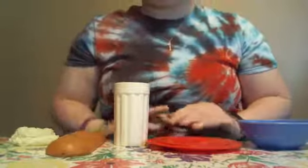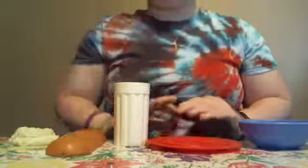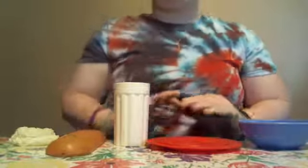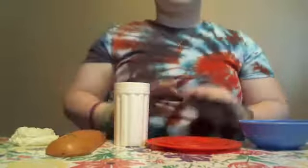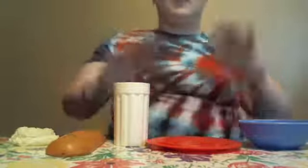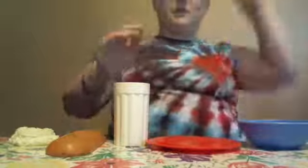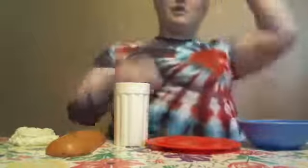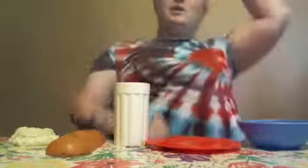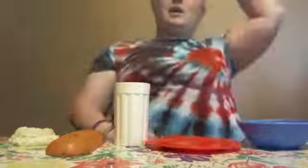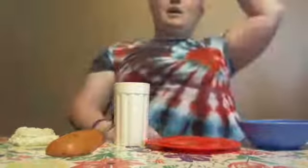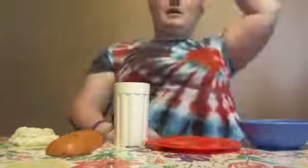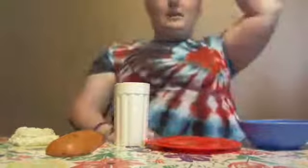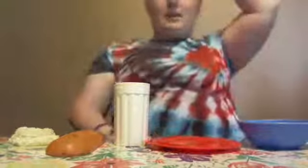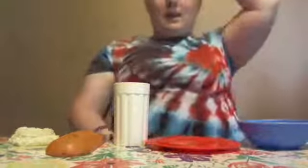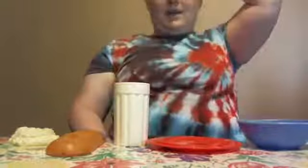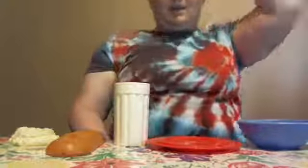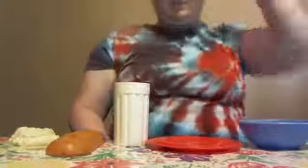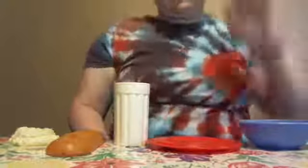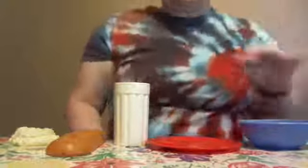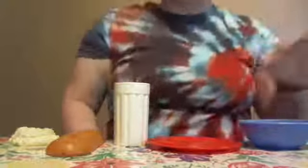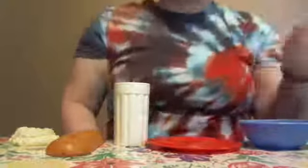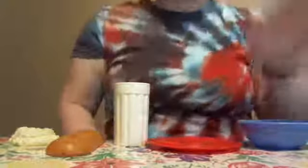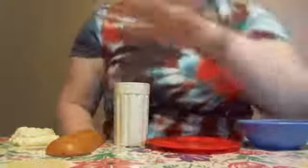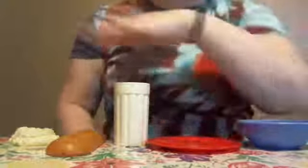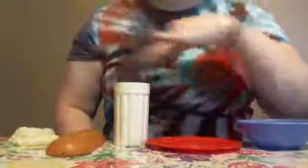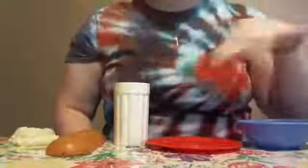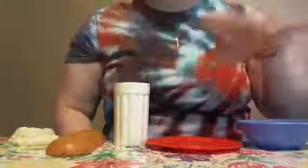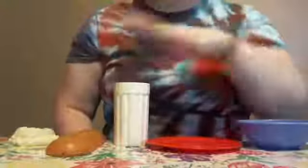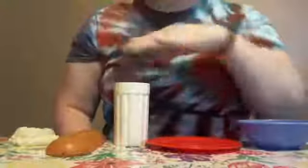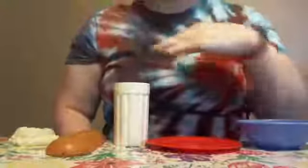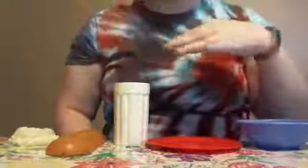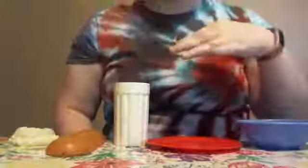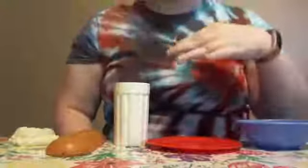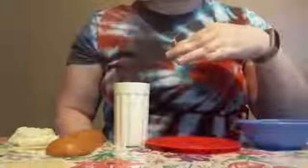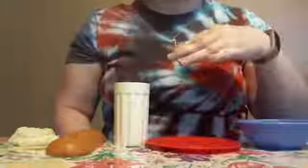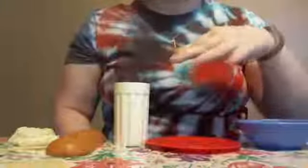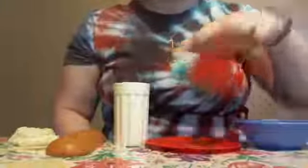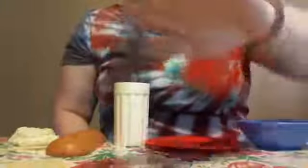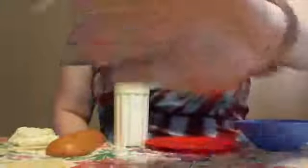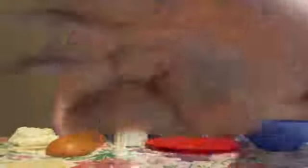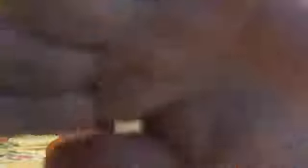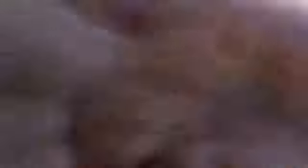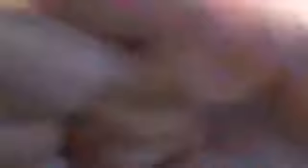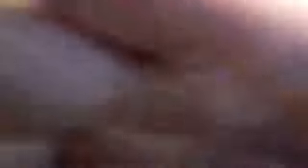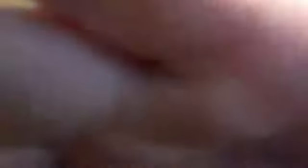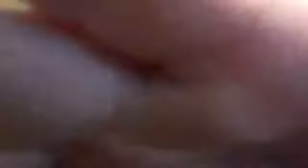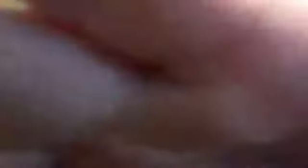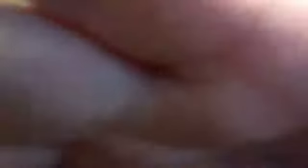I'm going to cover up the camera for a second, and I want you to guess which one I took away.